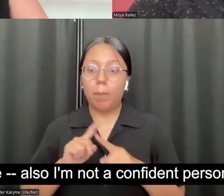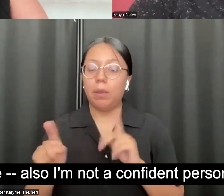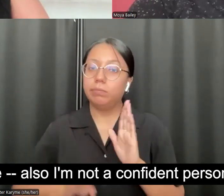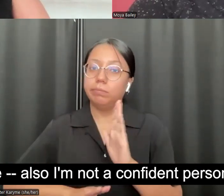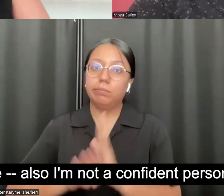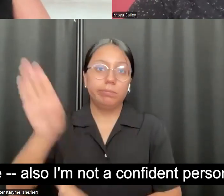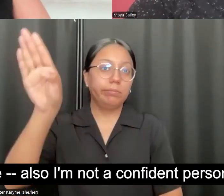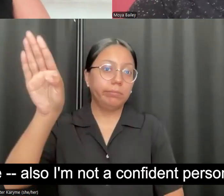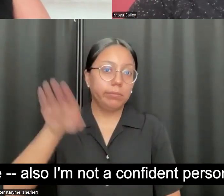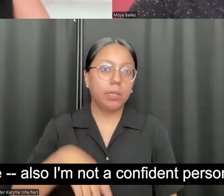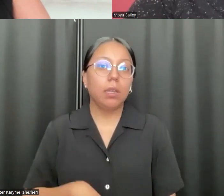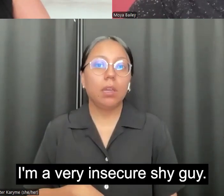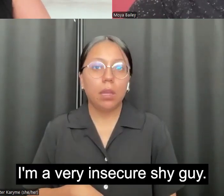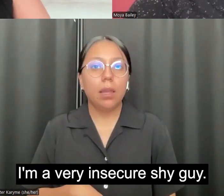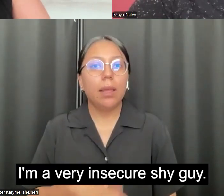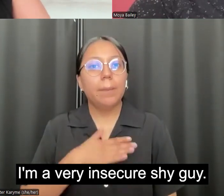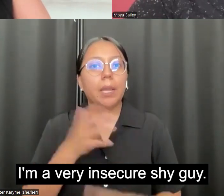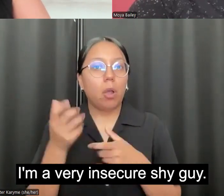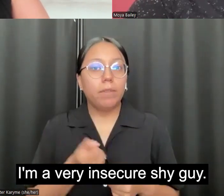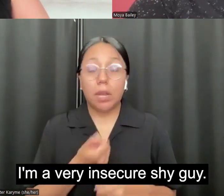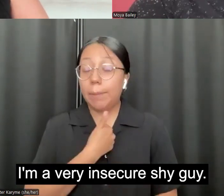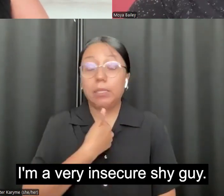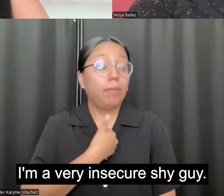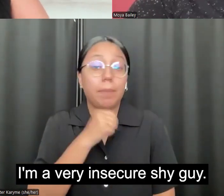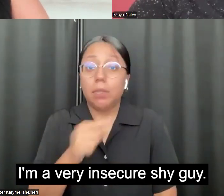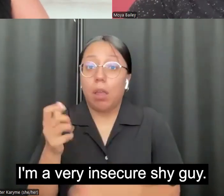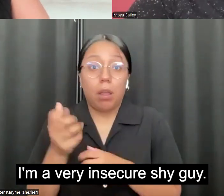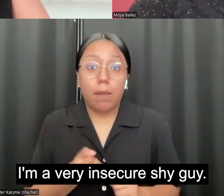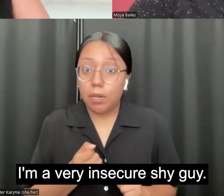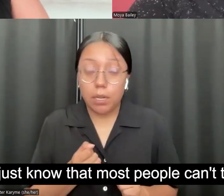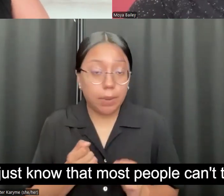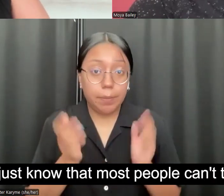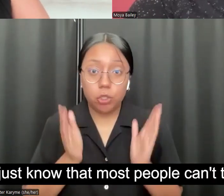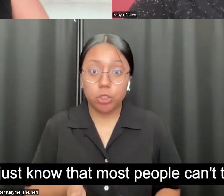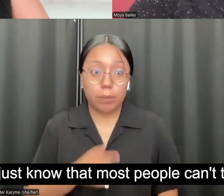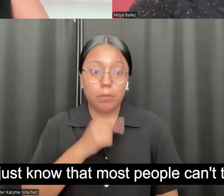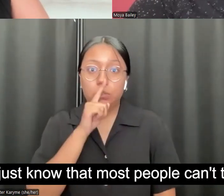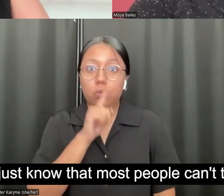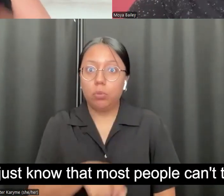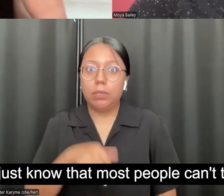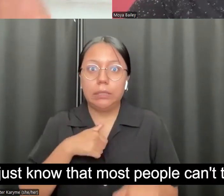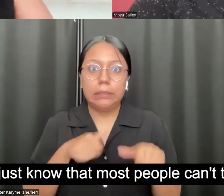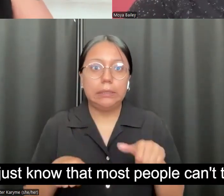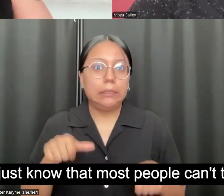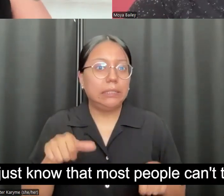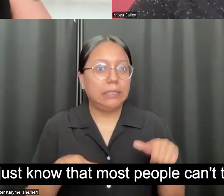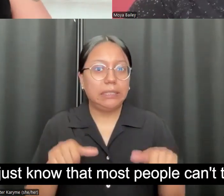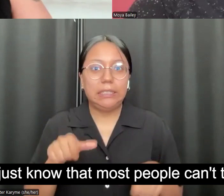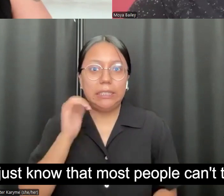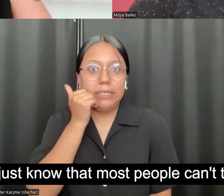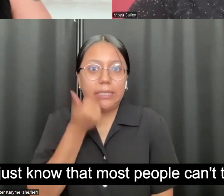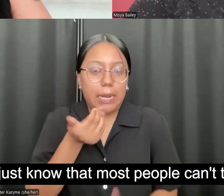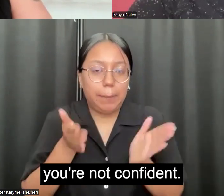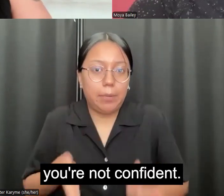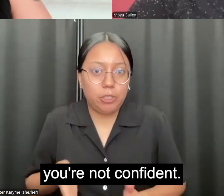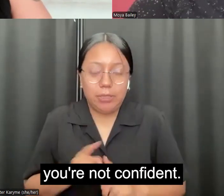wow, also I'm not a confident person, like actually, like I'm a very insecure, like shy guy. So like just know that like most